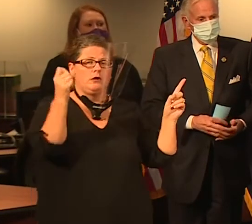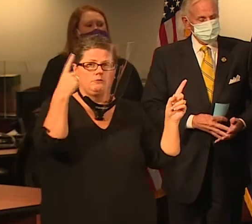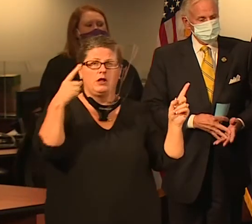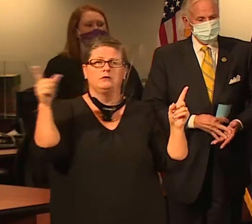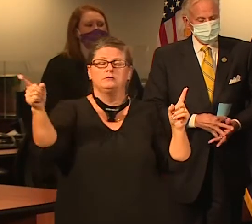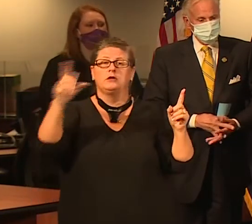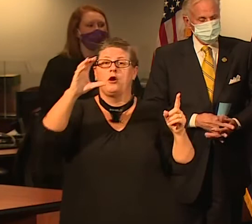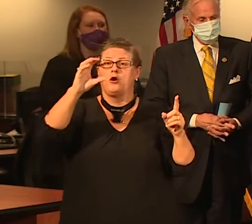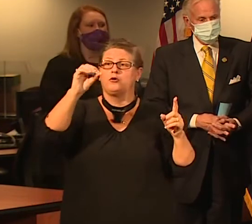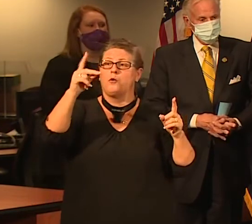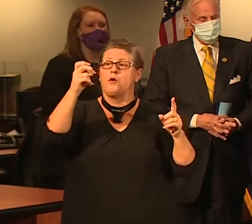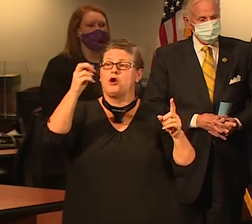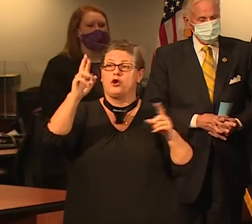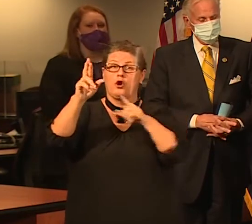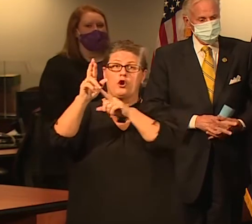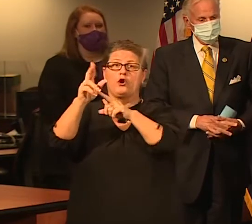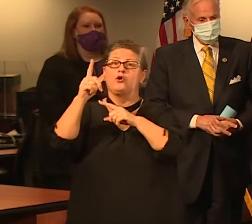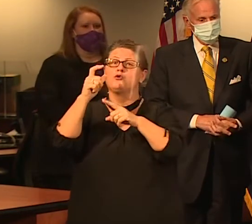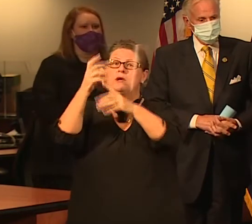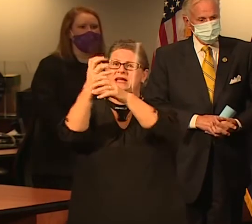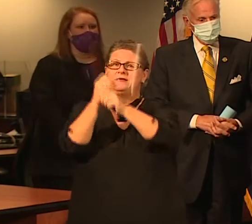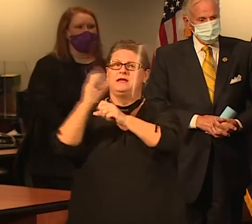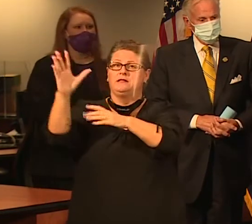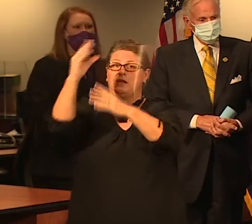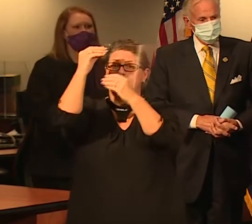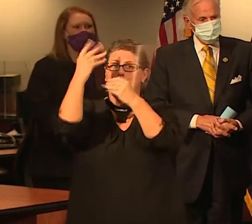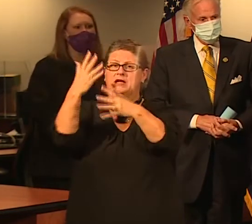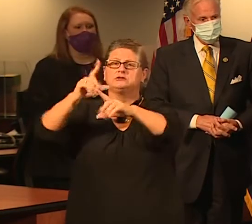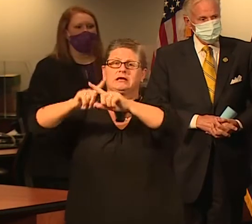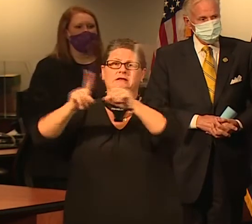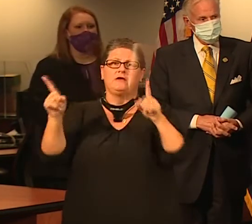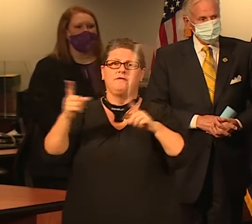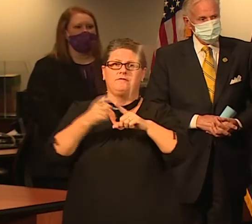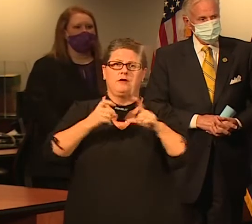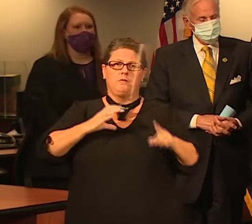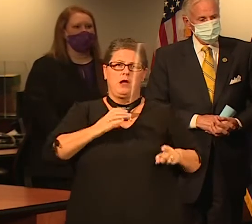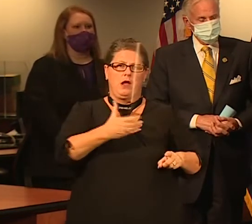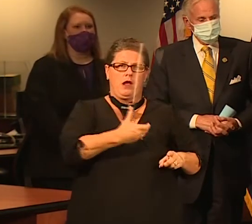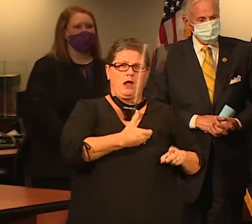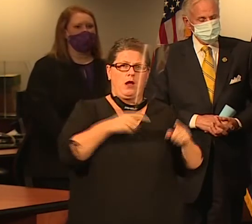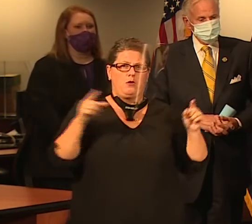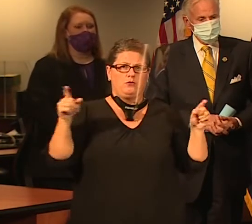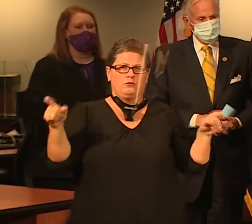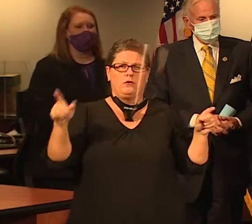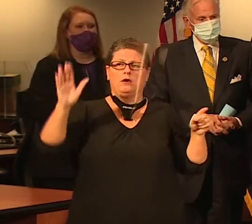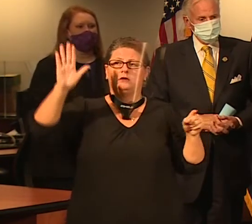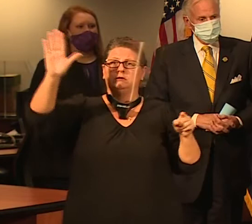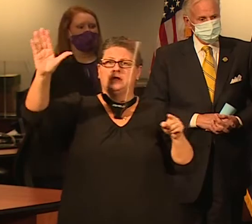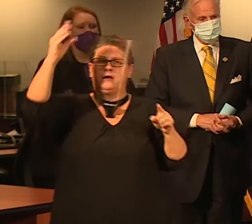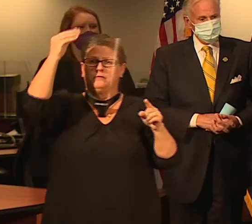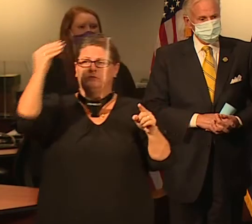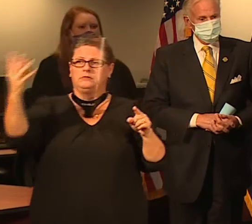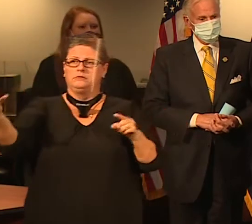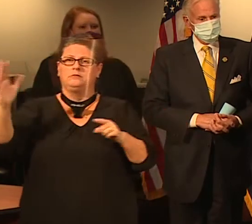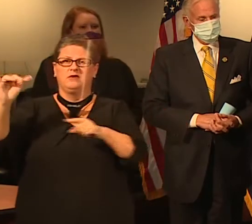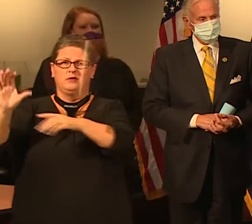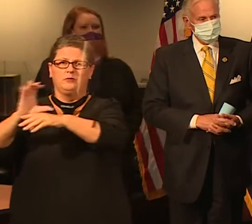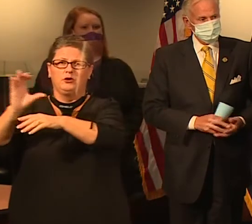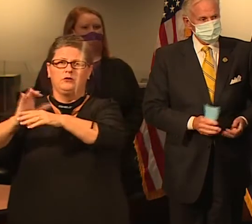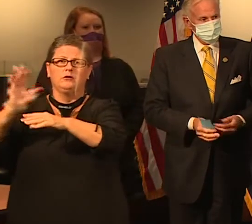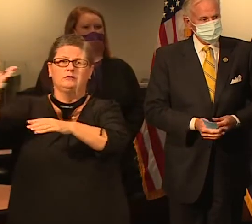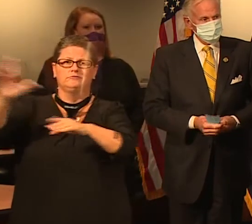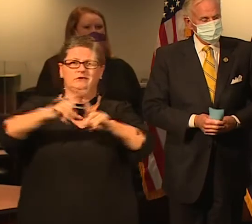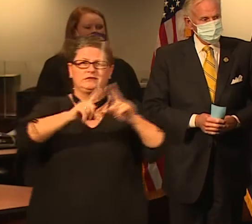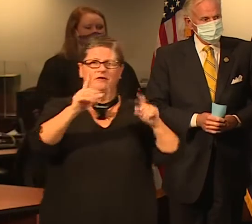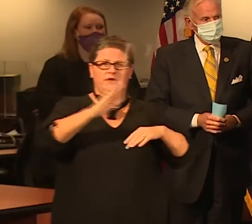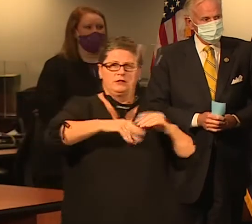get their information through a different stream than we do sometimes, which can result in inconsistencies.